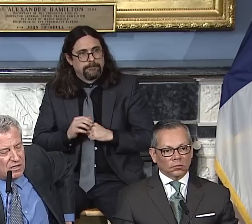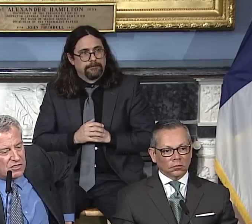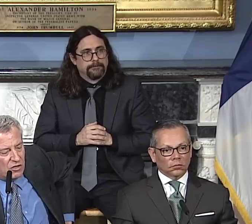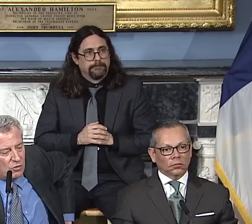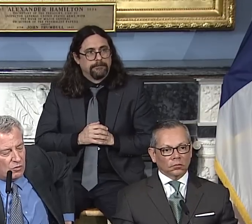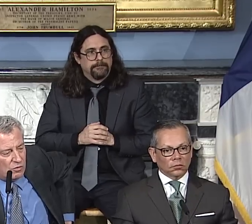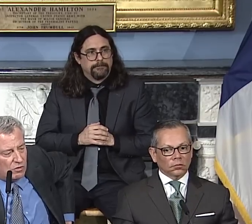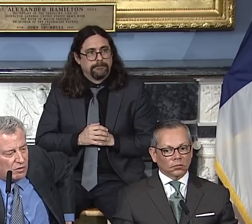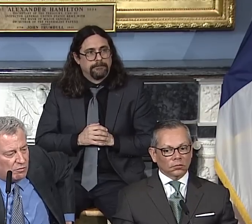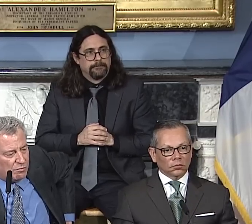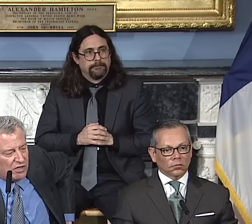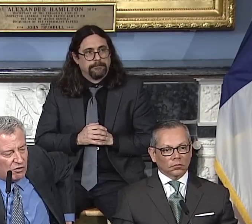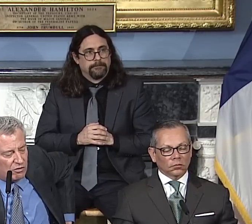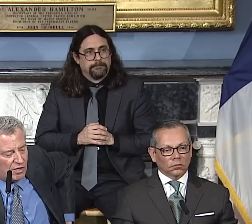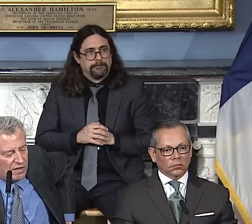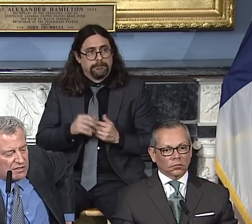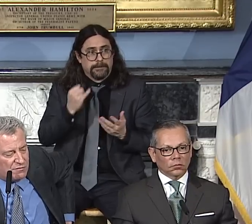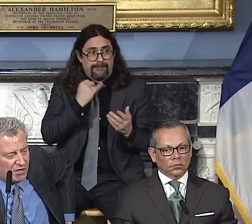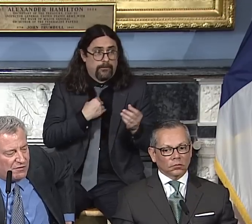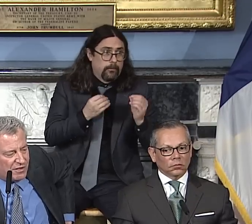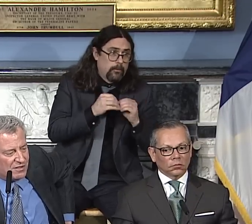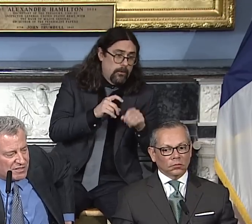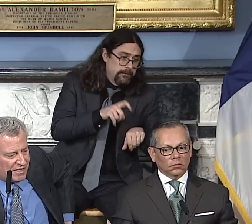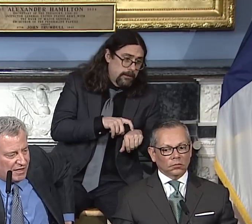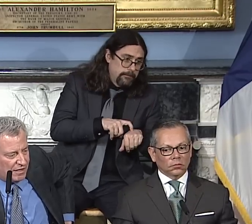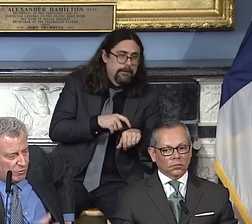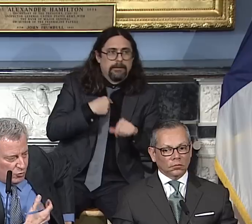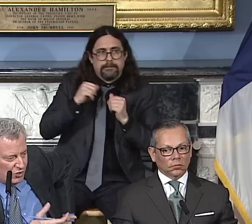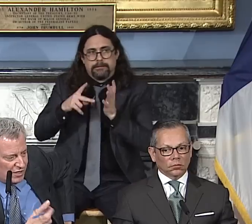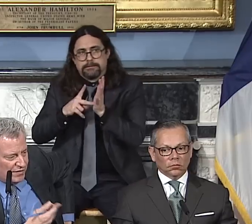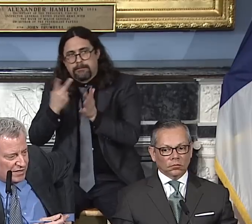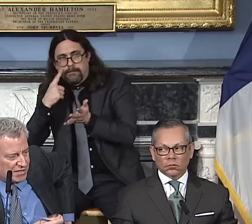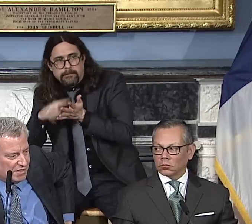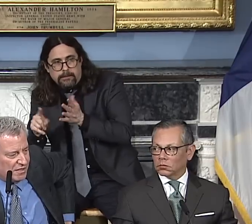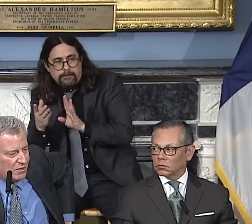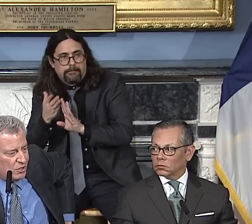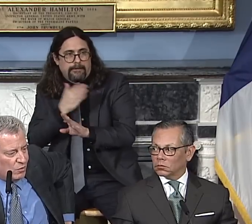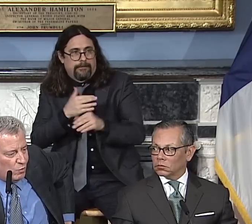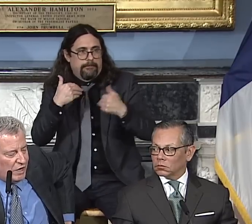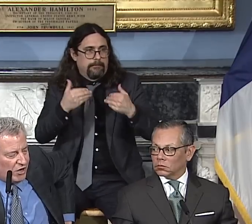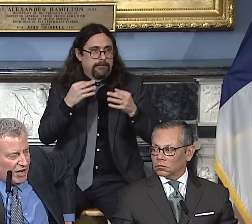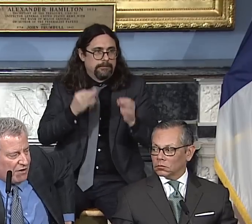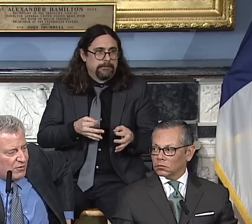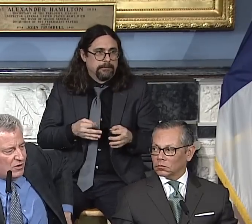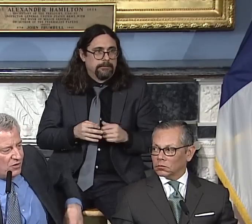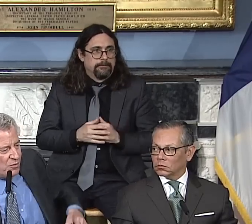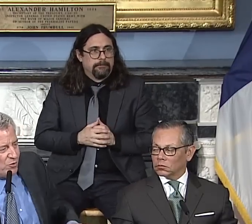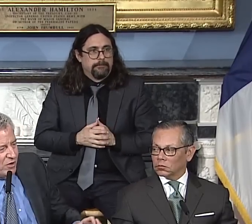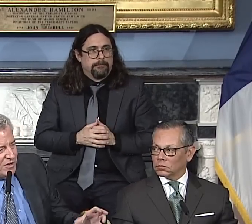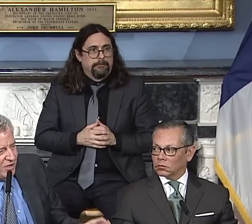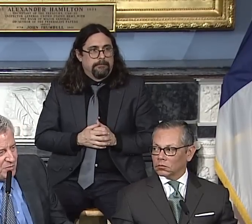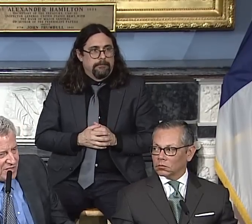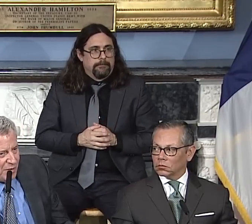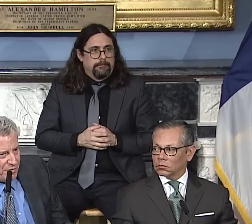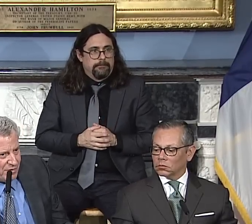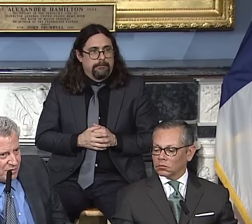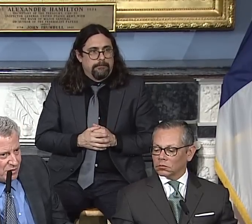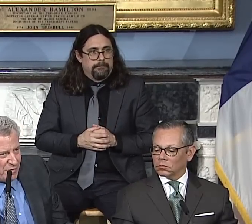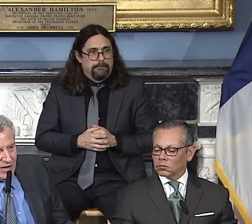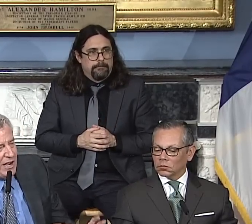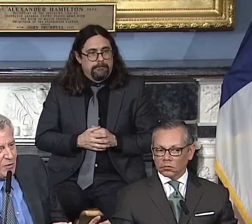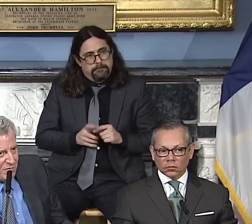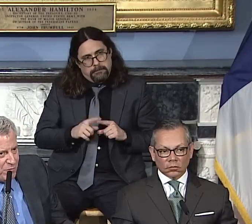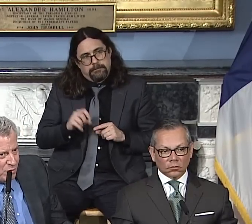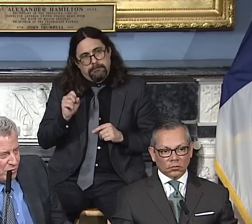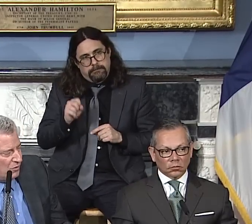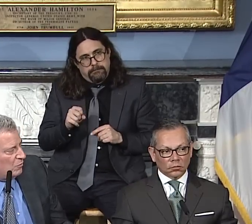So, but I think it's very fair to say, and we'll work on this, wherever a report comes up, no